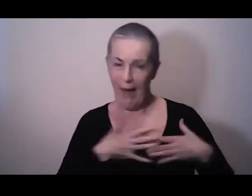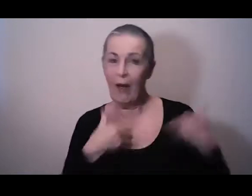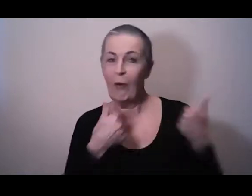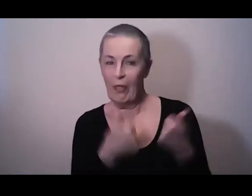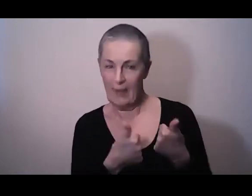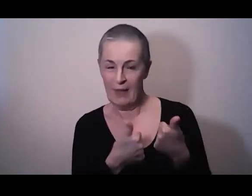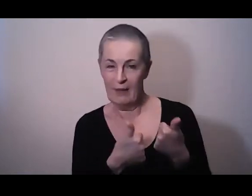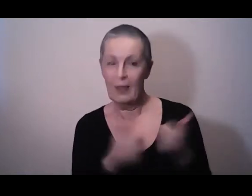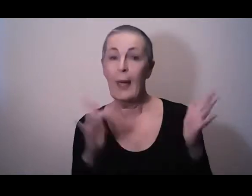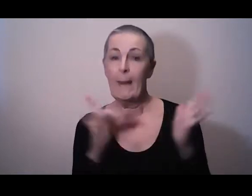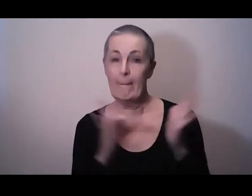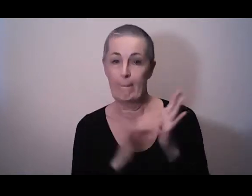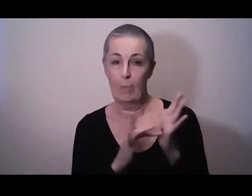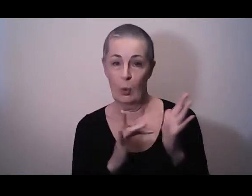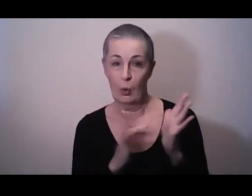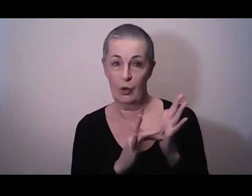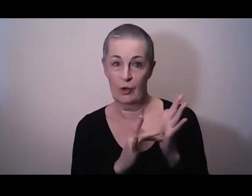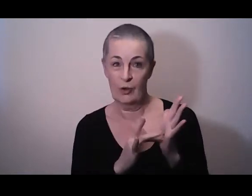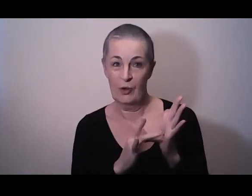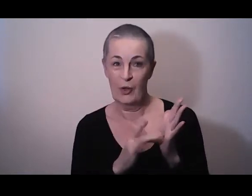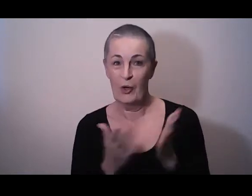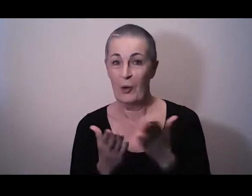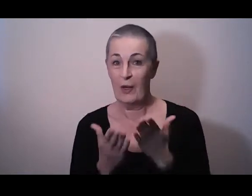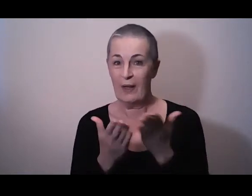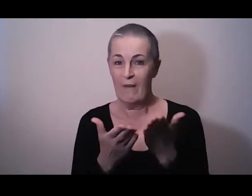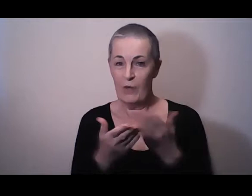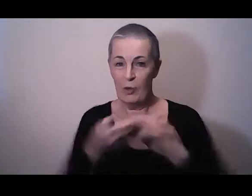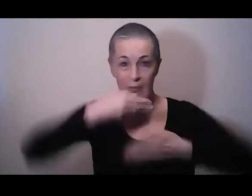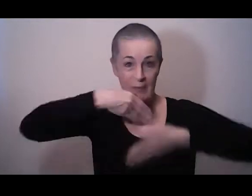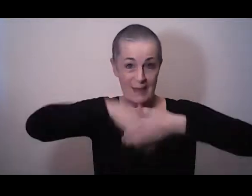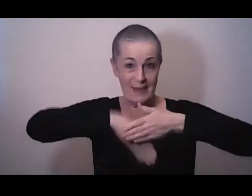will give you an internal glow.